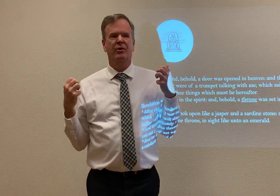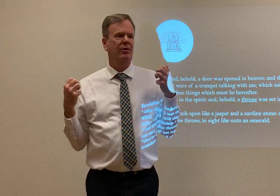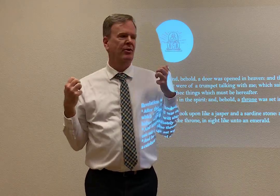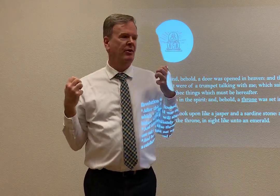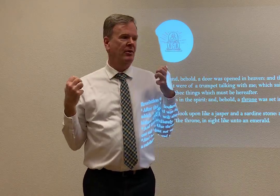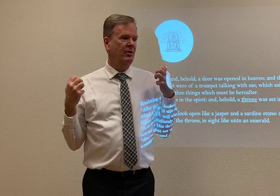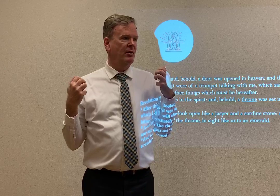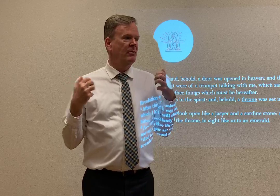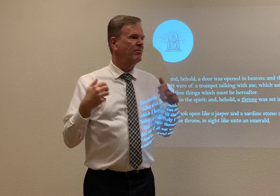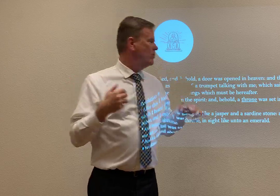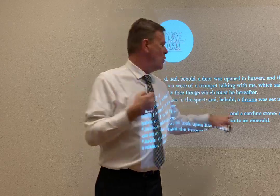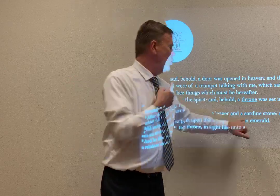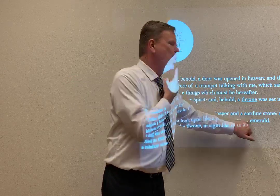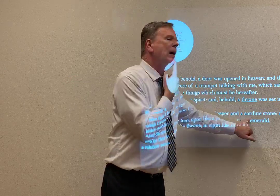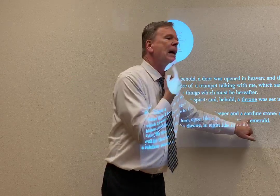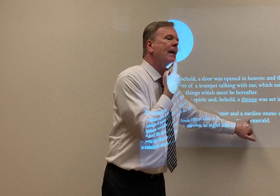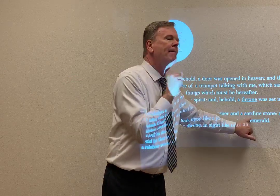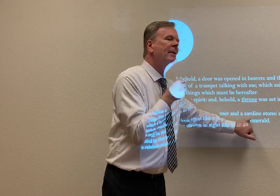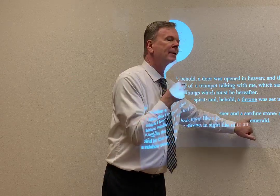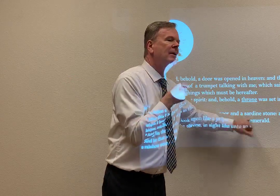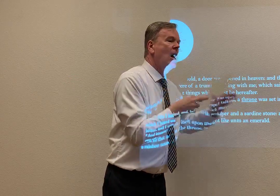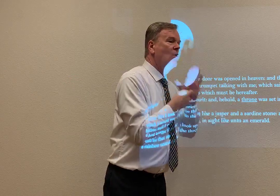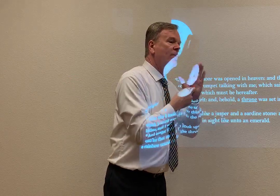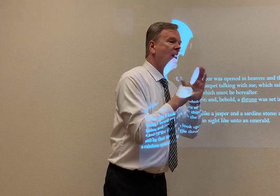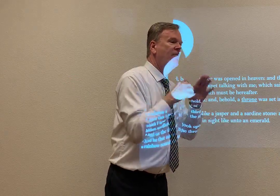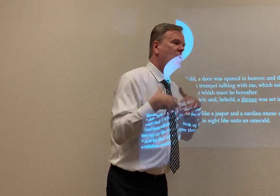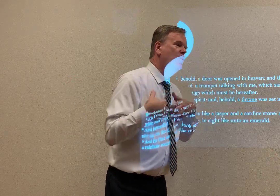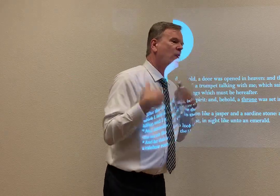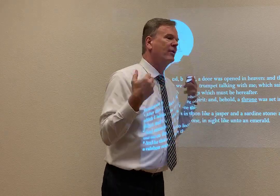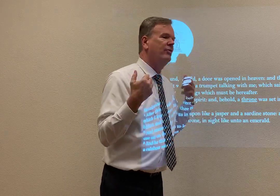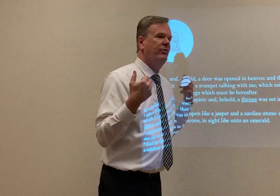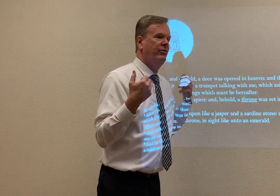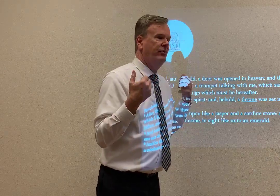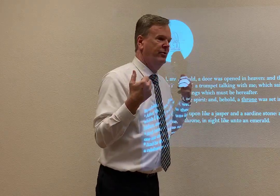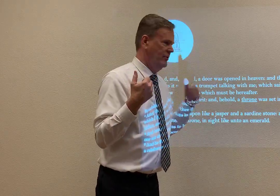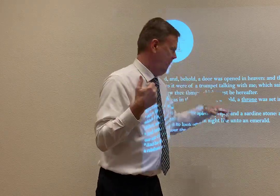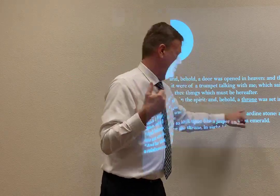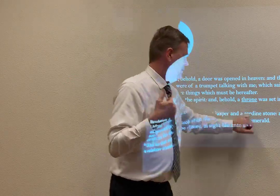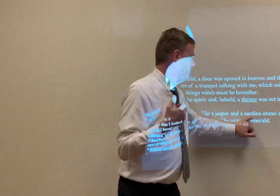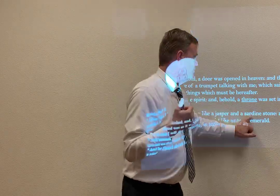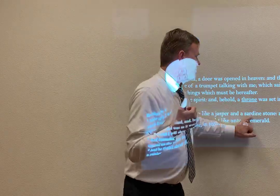shows his wrath. So it's red. It's representative of his wrath. Sardine.